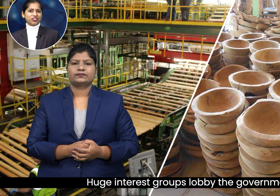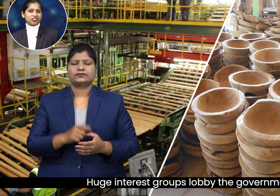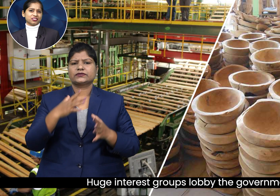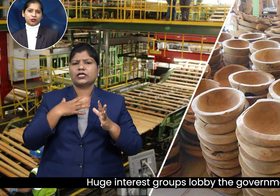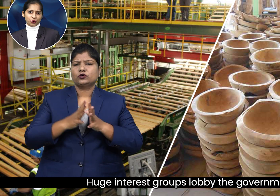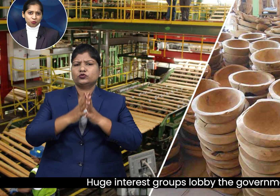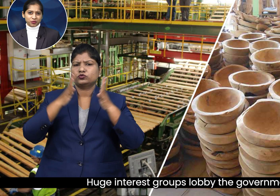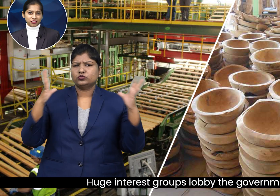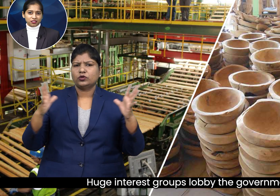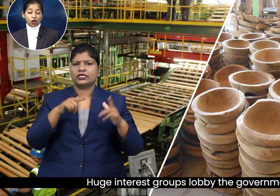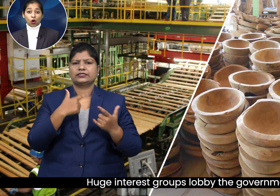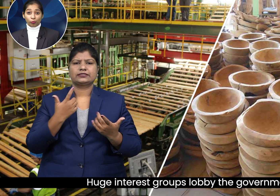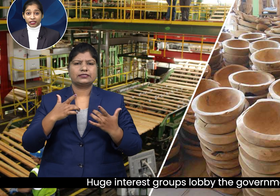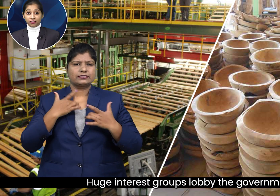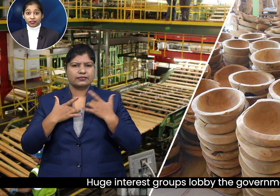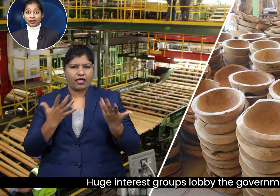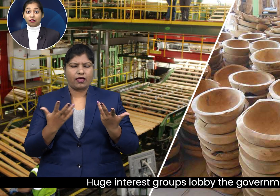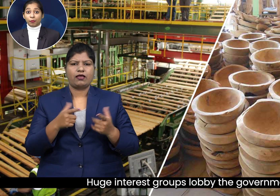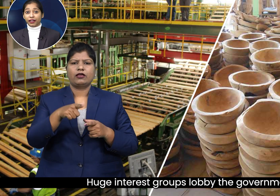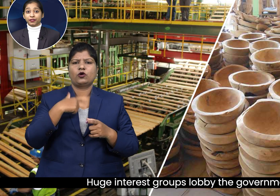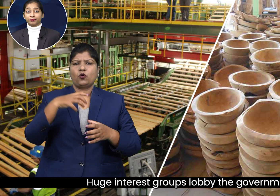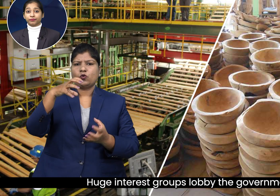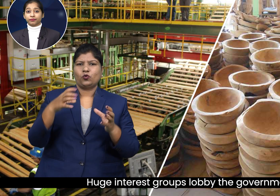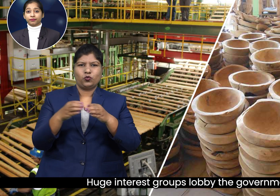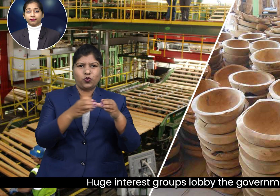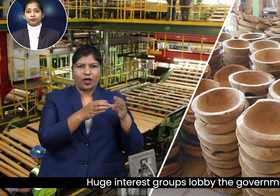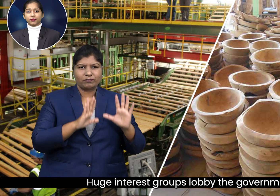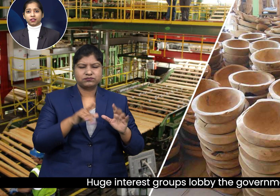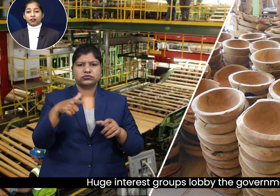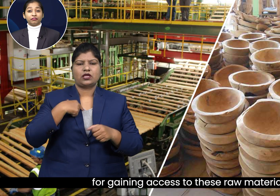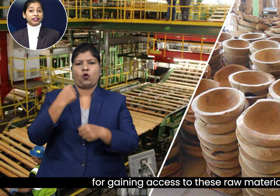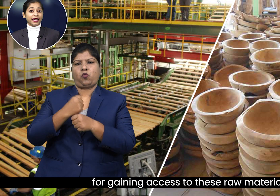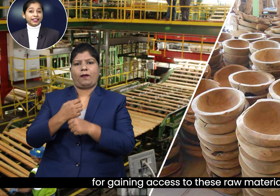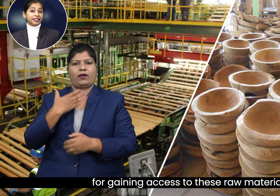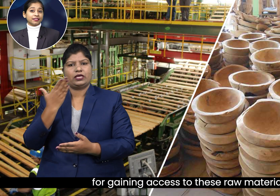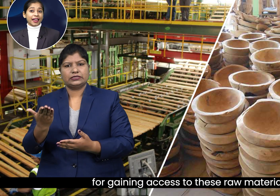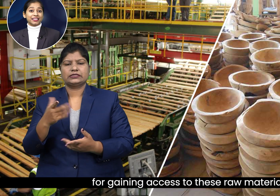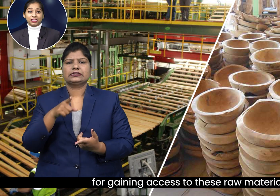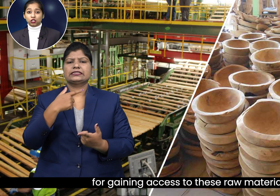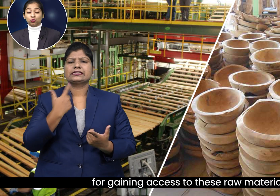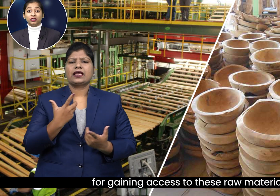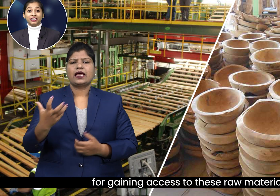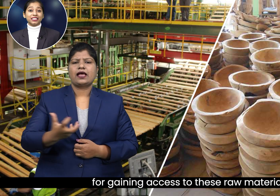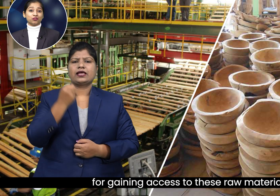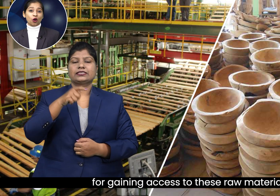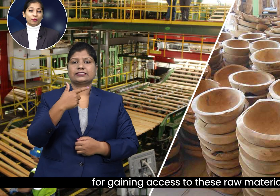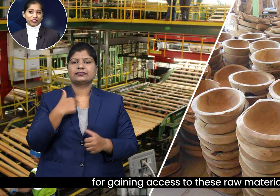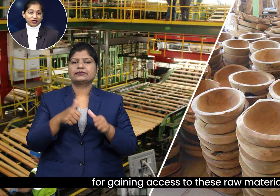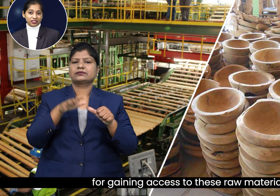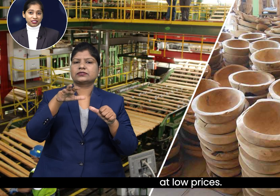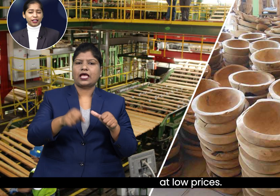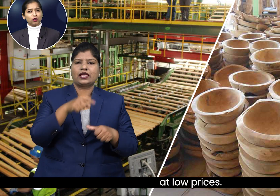Huge interest groups lobby the government for gaining access to these